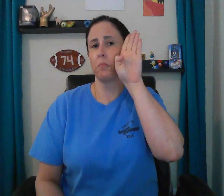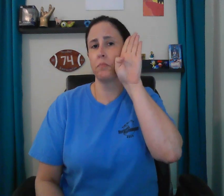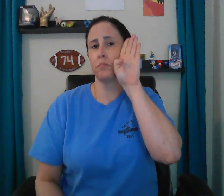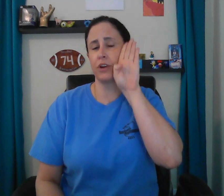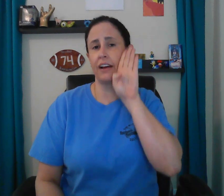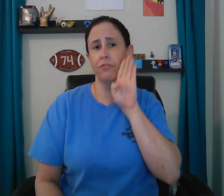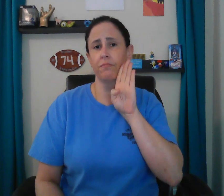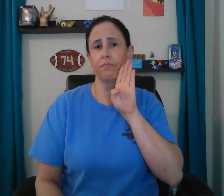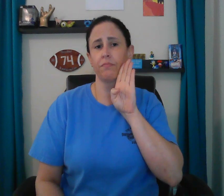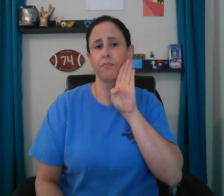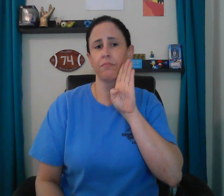brown,